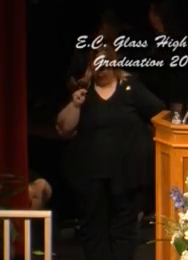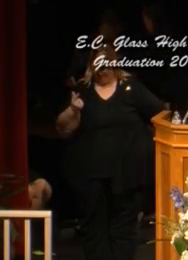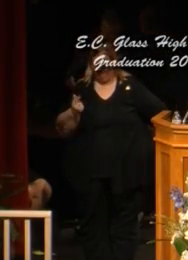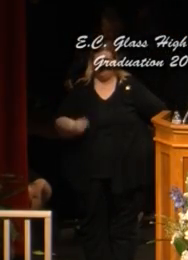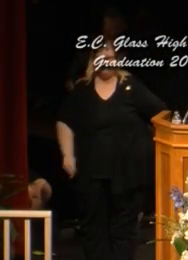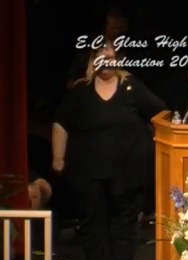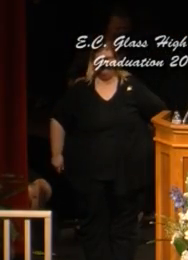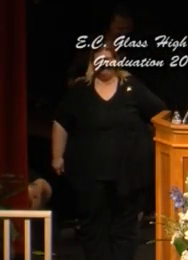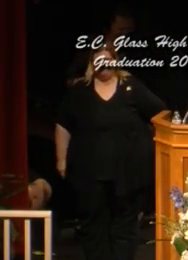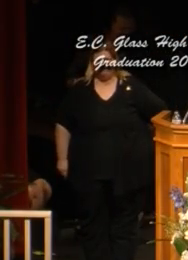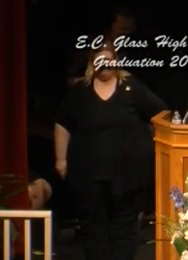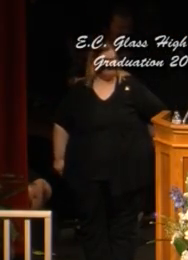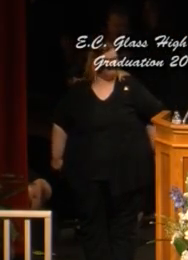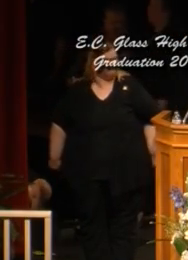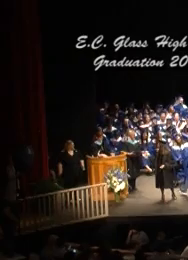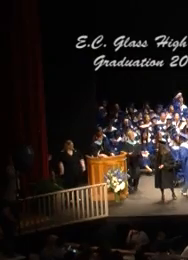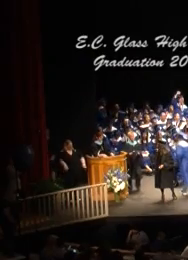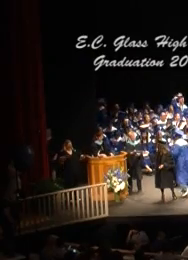Young.